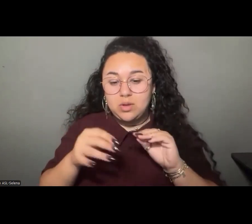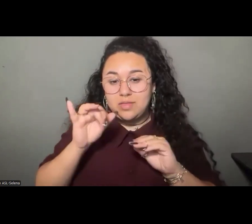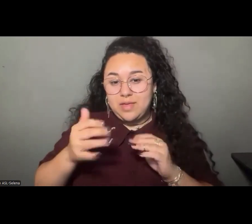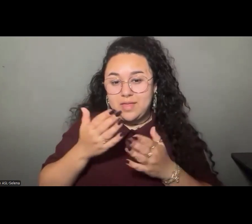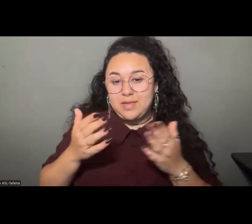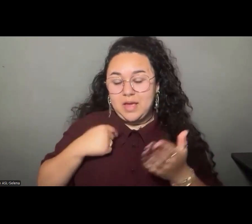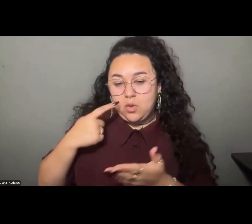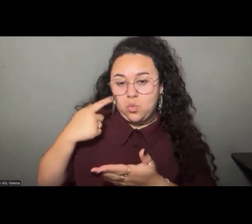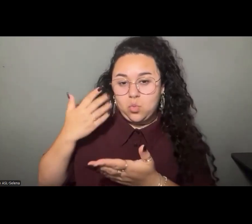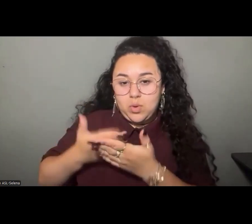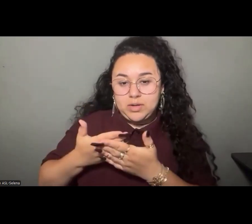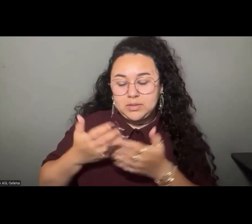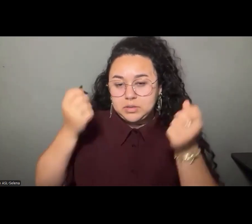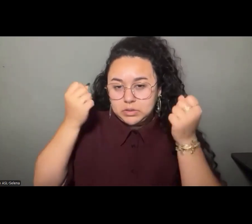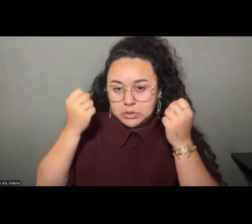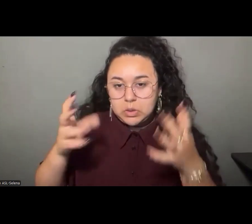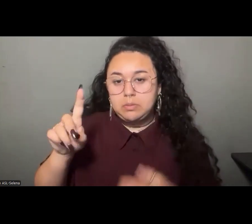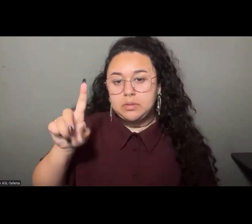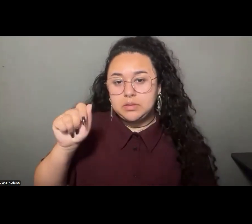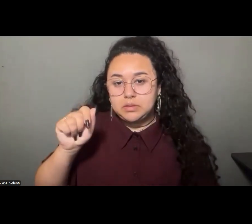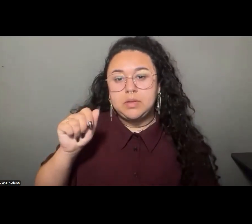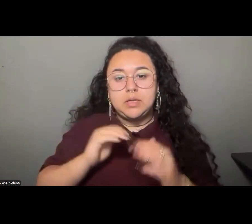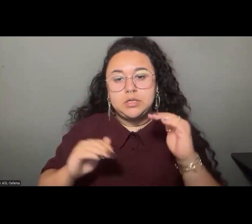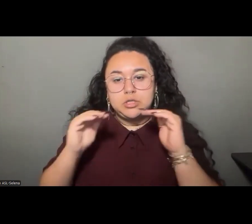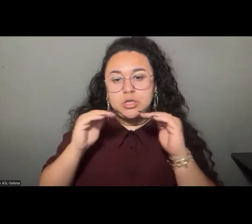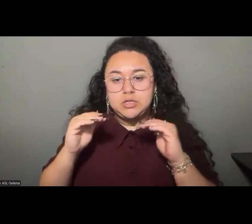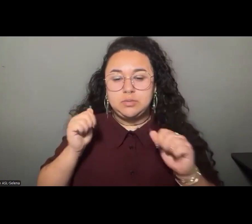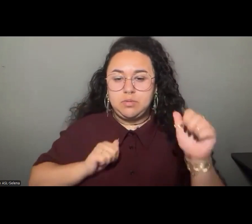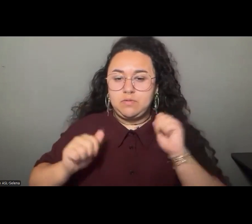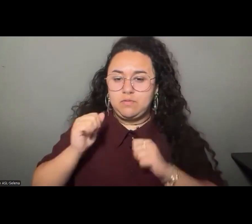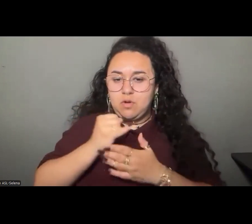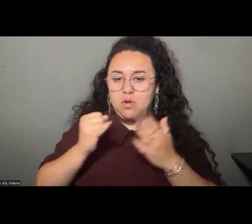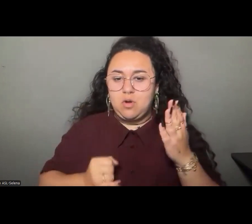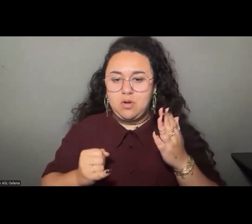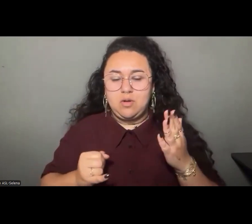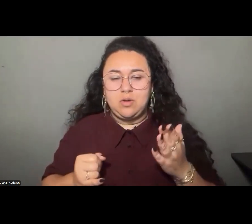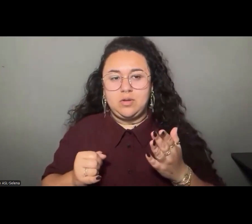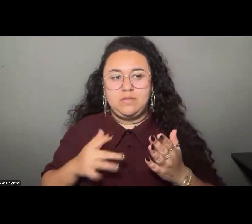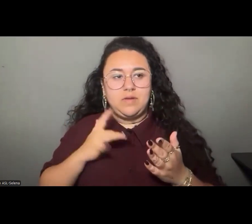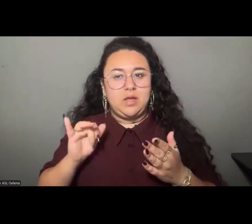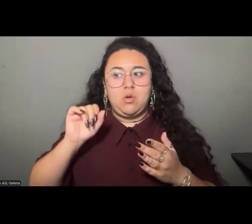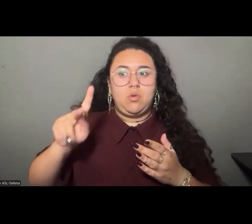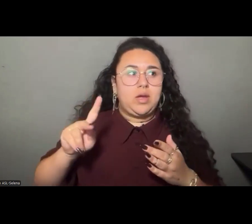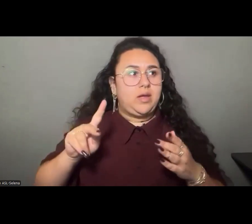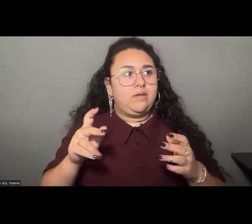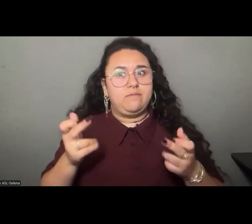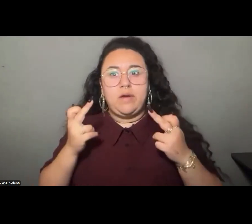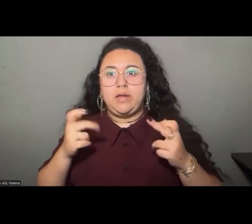so much disability justice performance art, where it's a bunch of Crips being like, fuck, okay, let's go big. Like, Sins